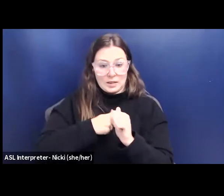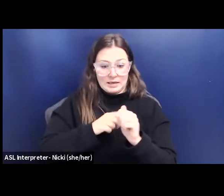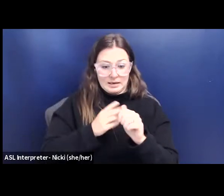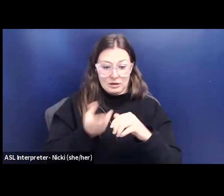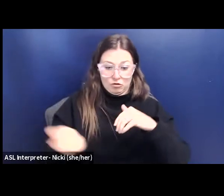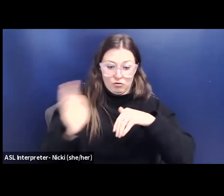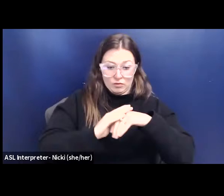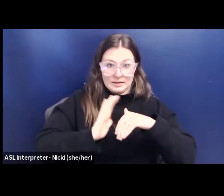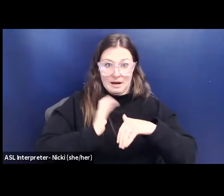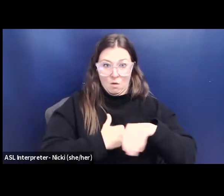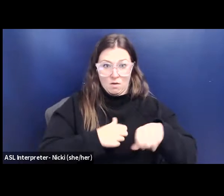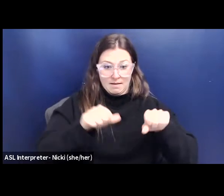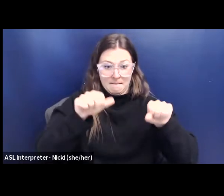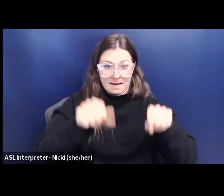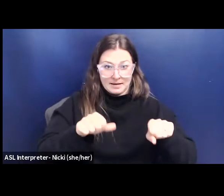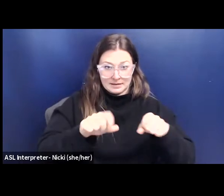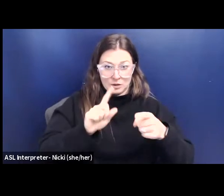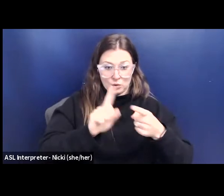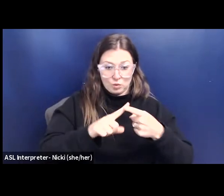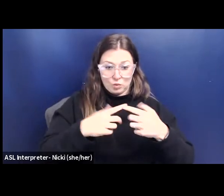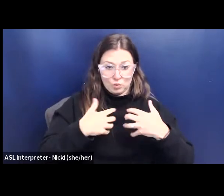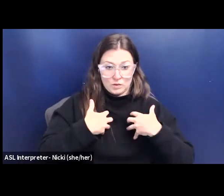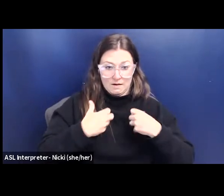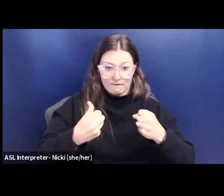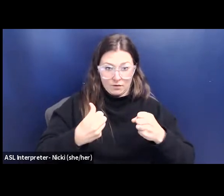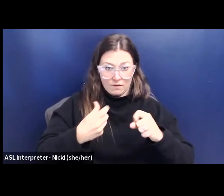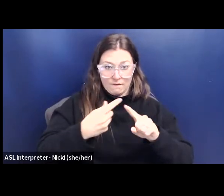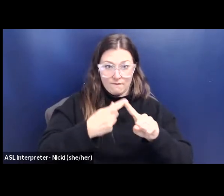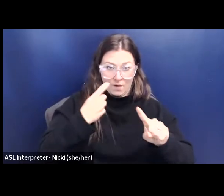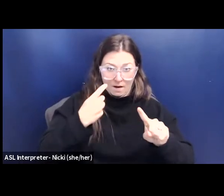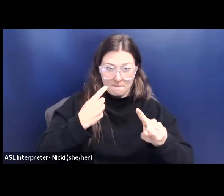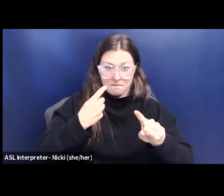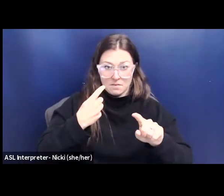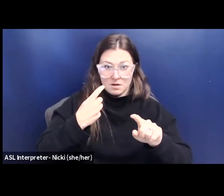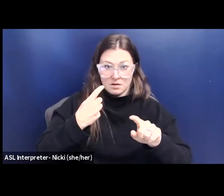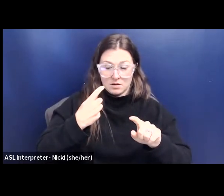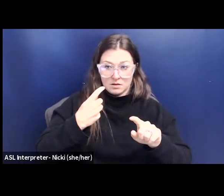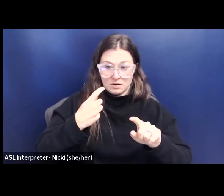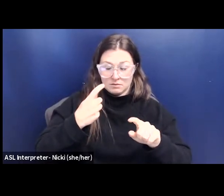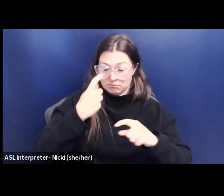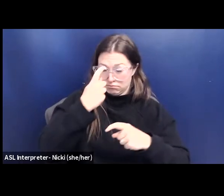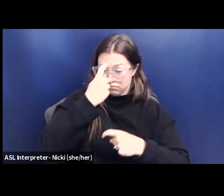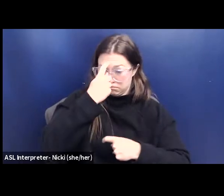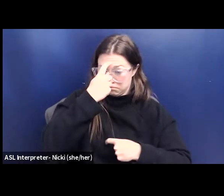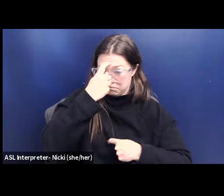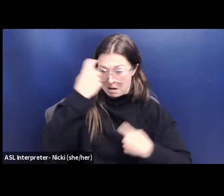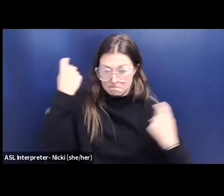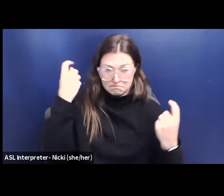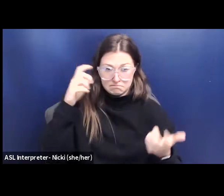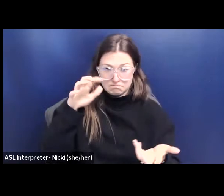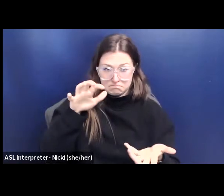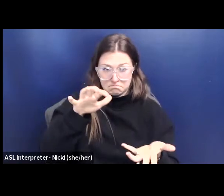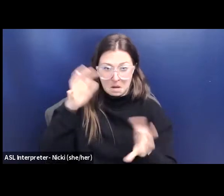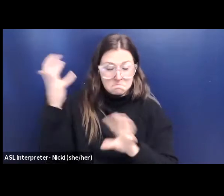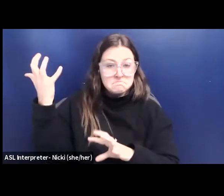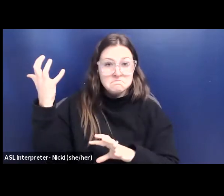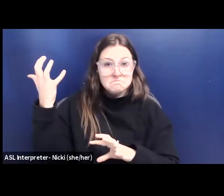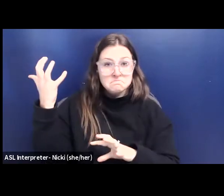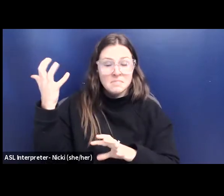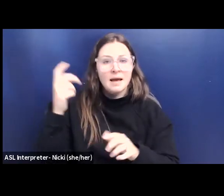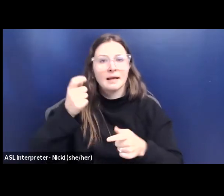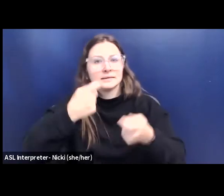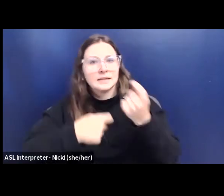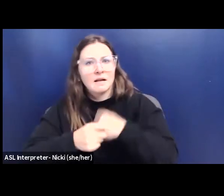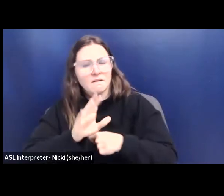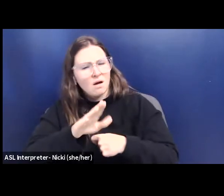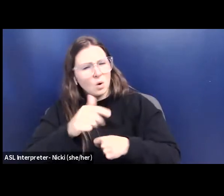to recover from atrocious conditions instead of having a conversation that's about, do I need to be more resilient